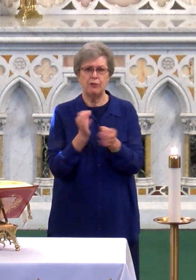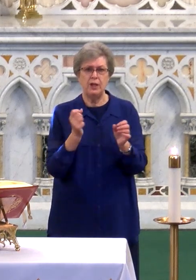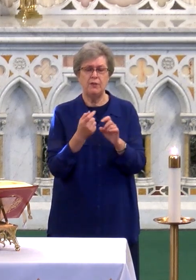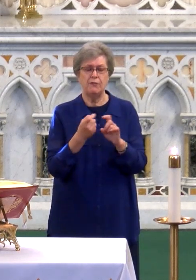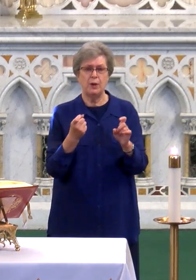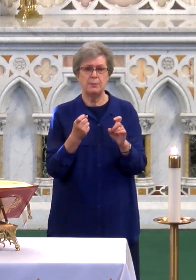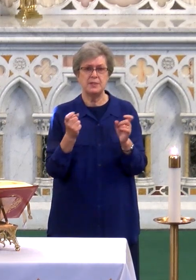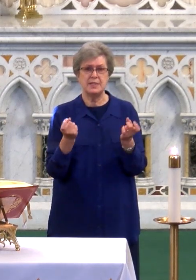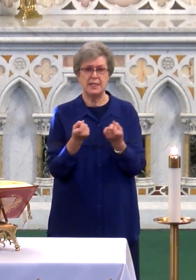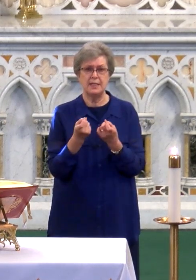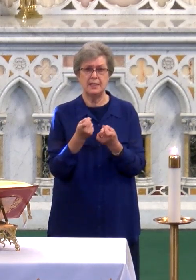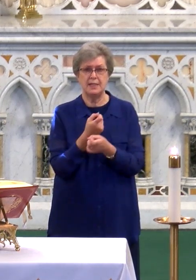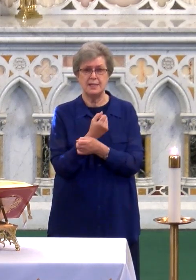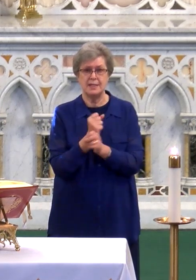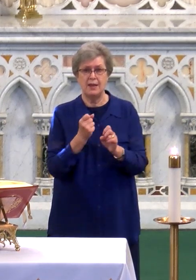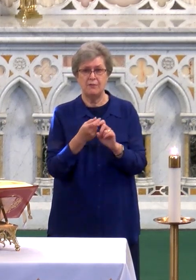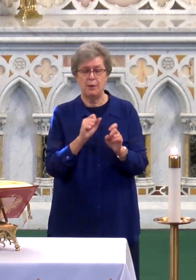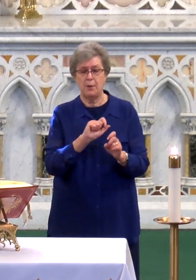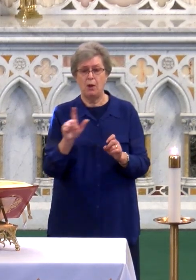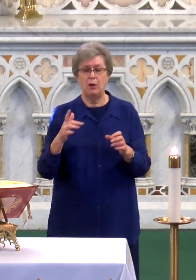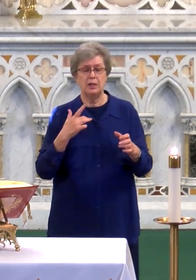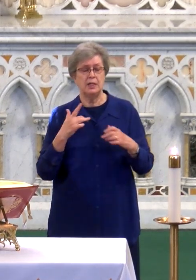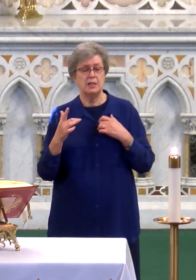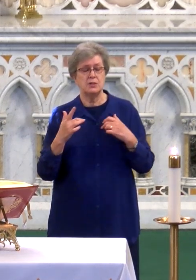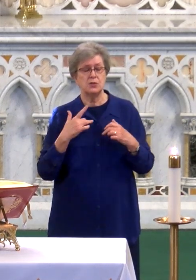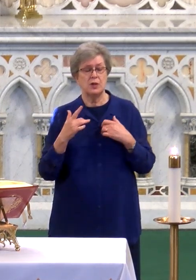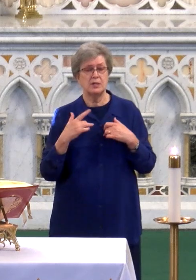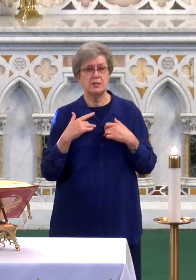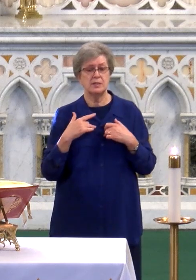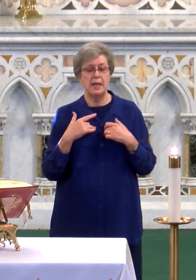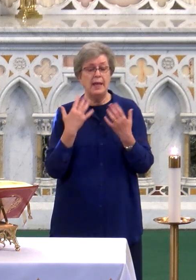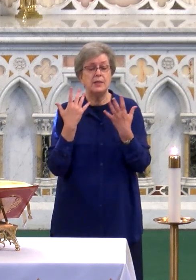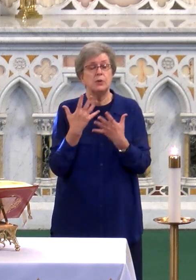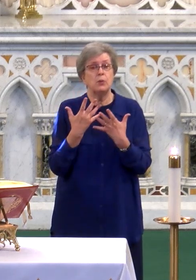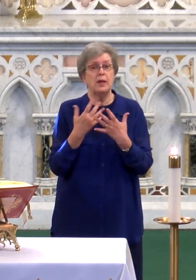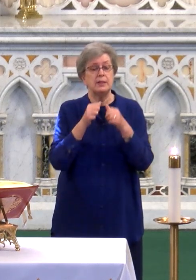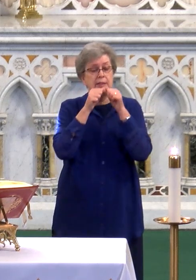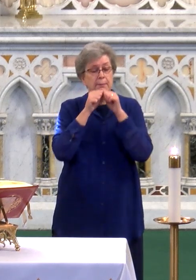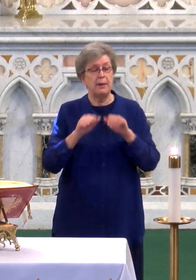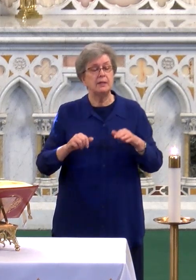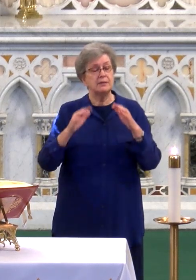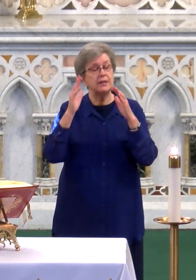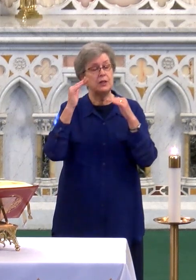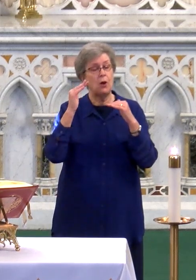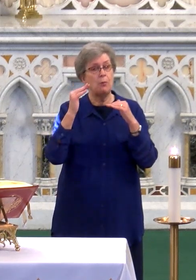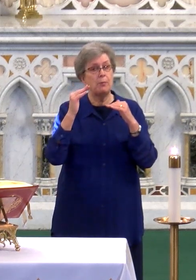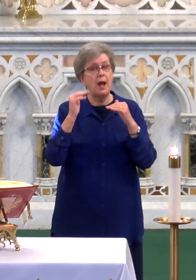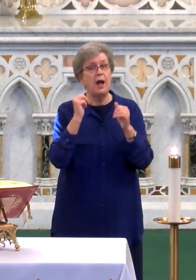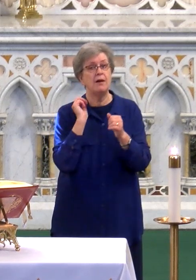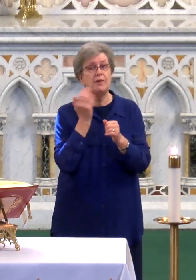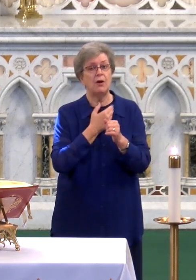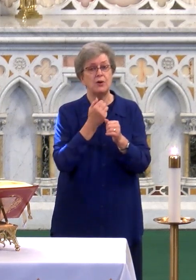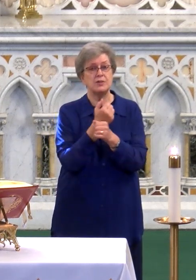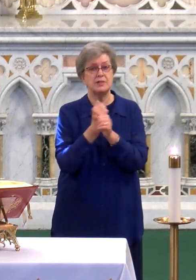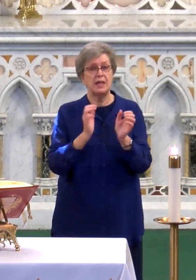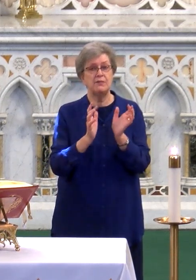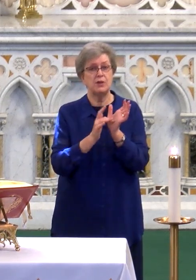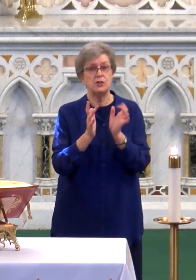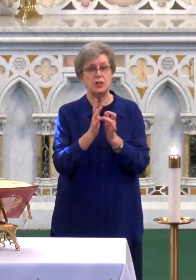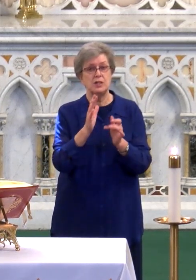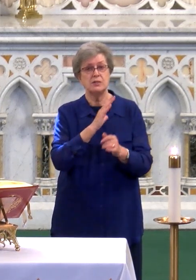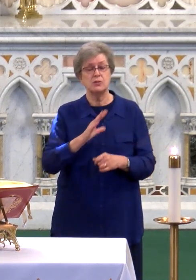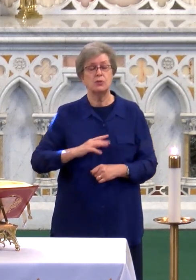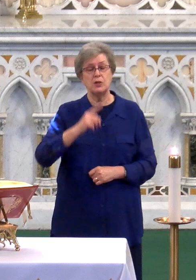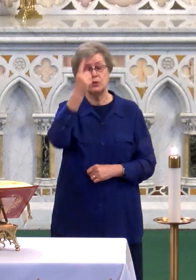from sin and safe from all distress, as we await the blessed hope and the coming of our Savior,